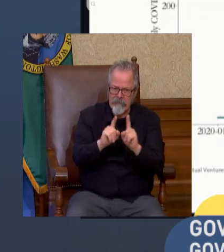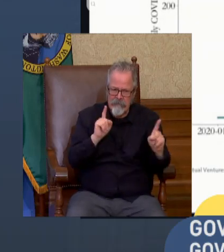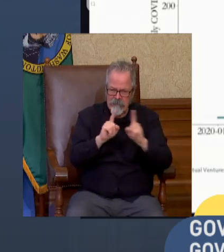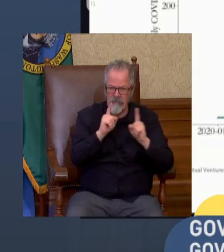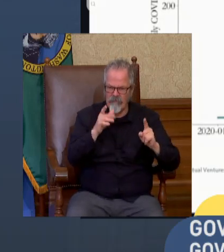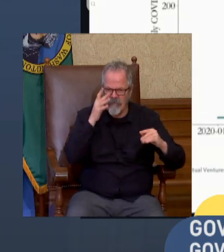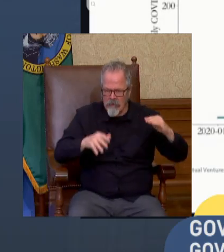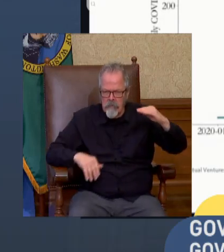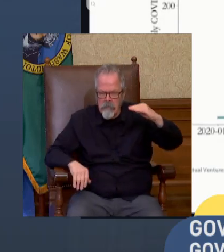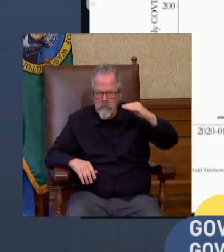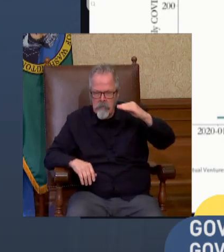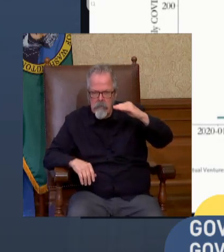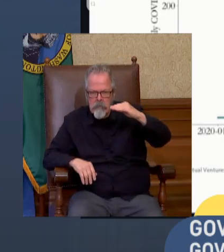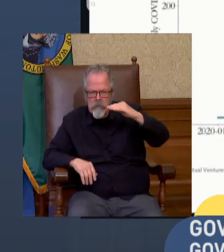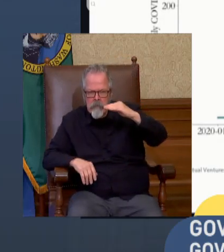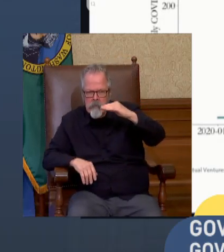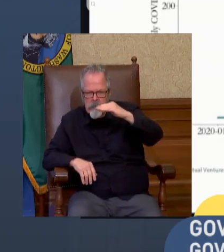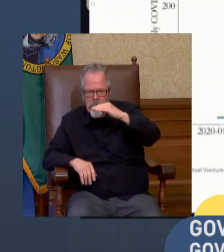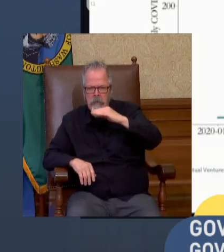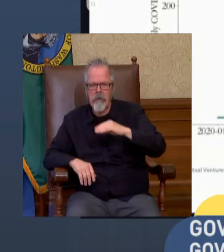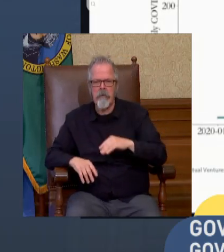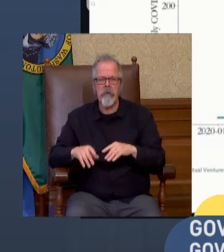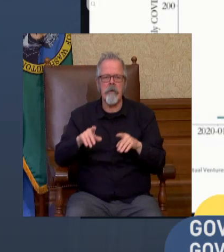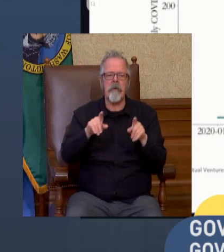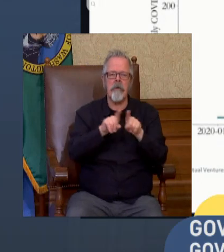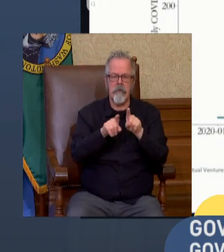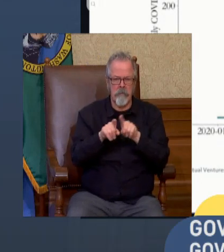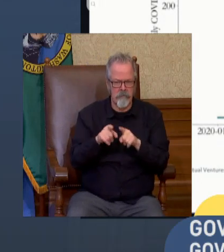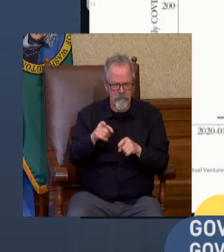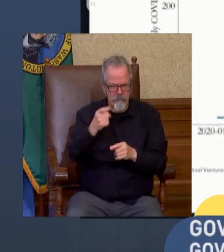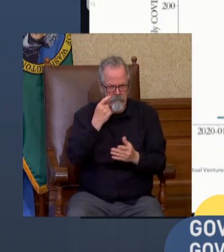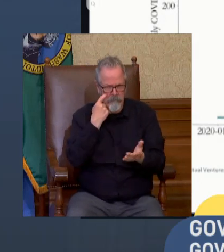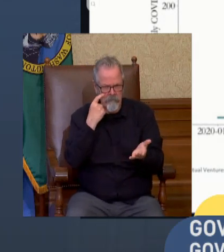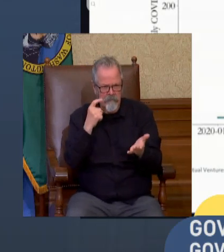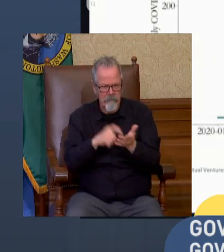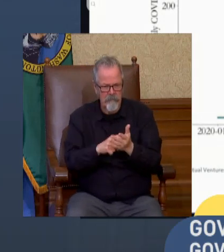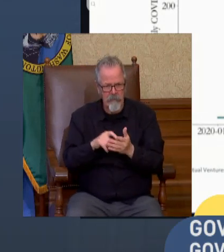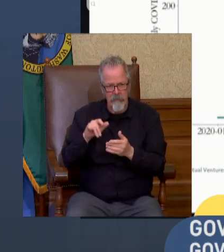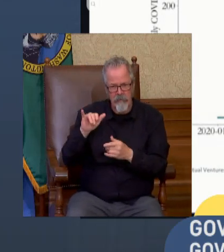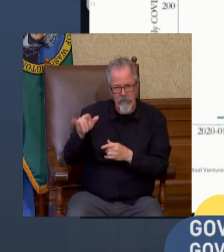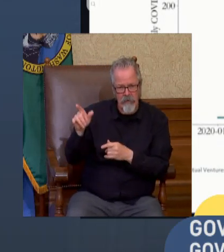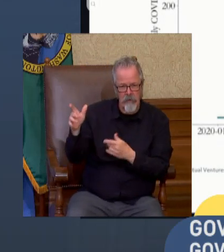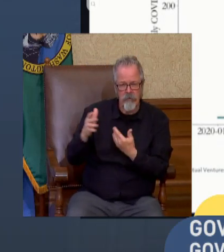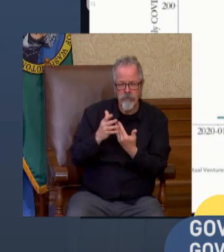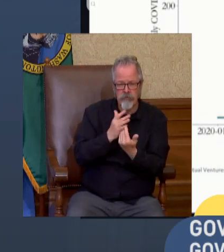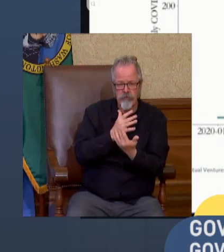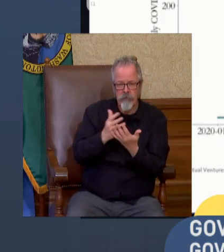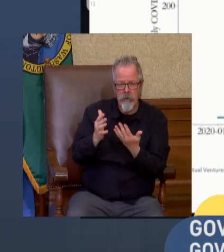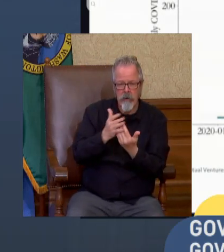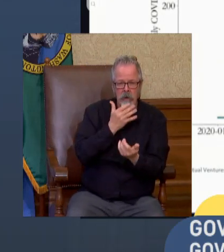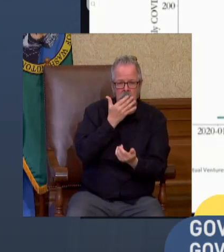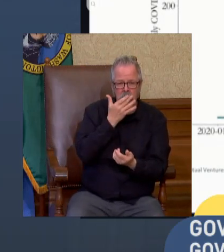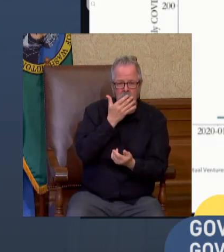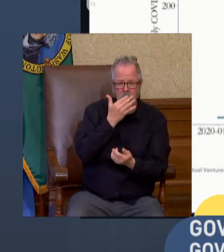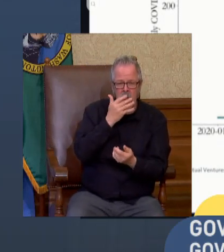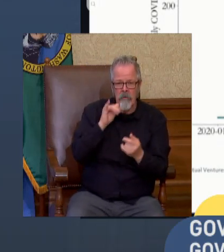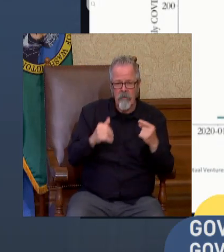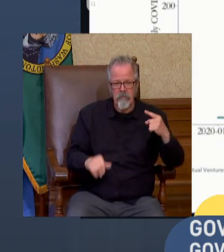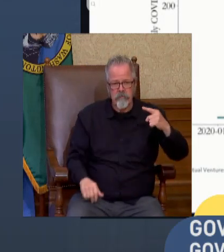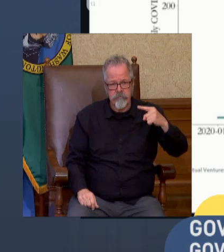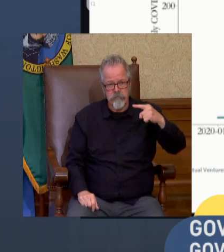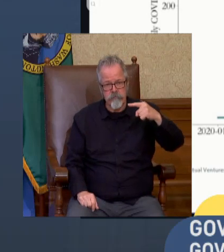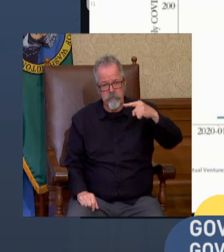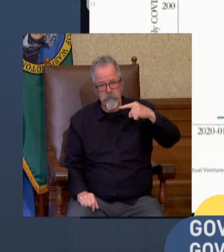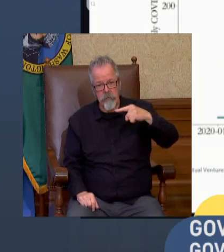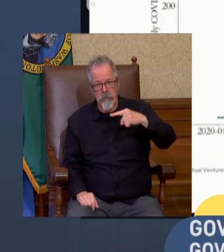projects a gray line on the right side of your screen. You'll see a gray line that starts to ascend again. That is the